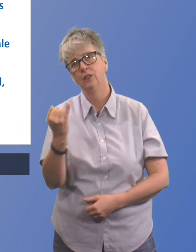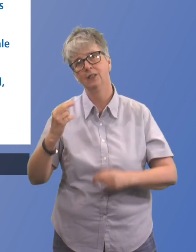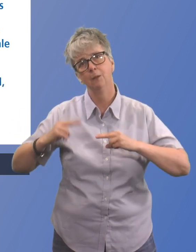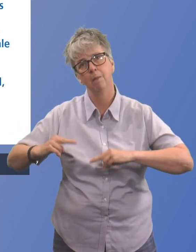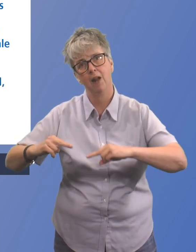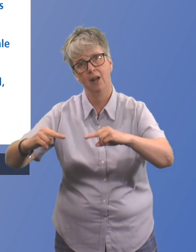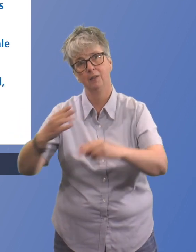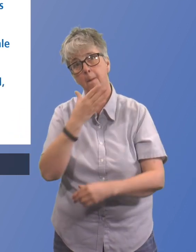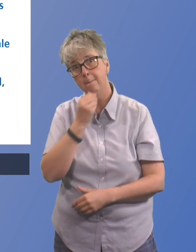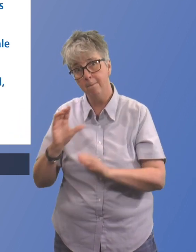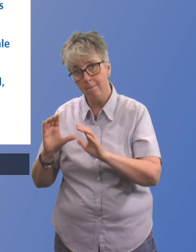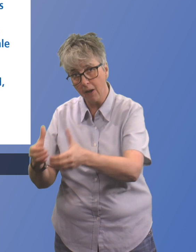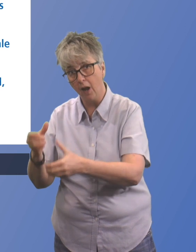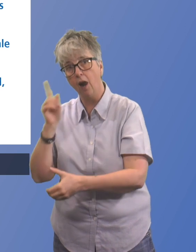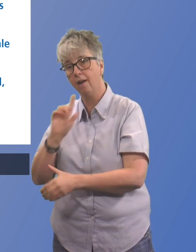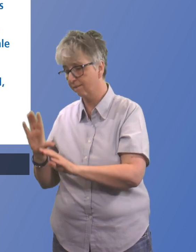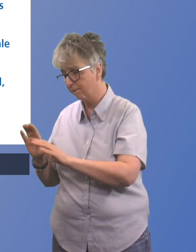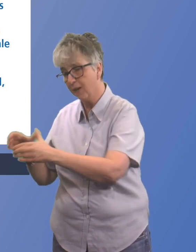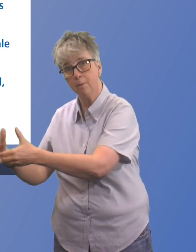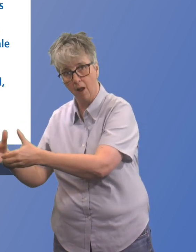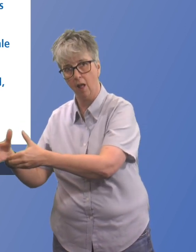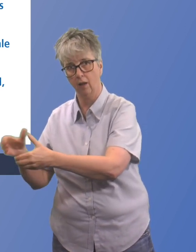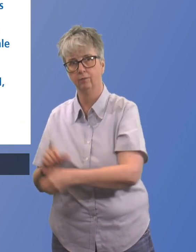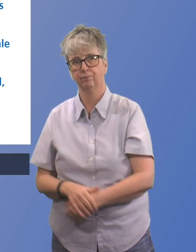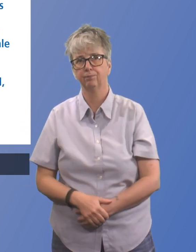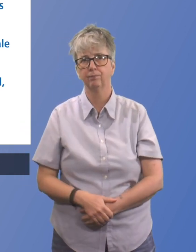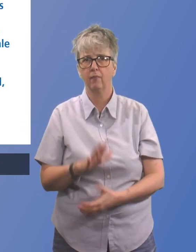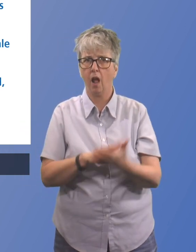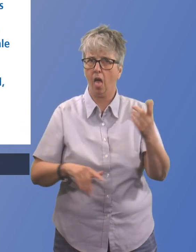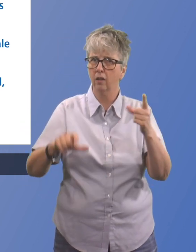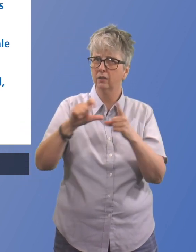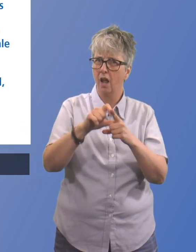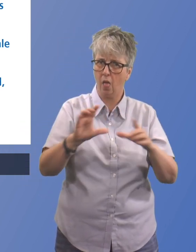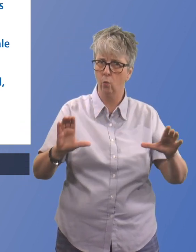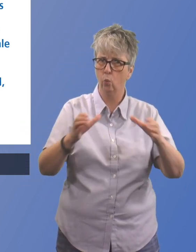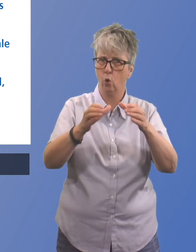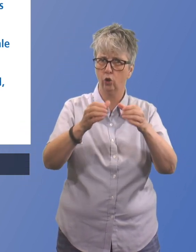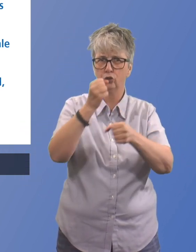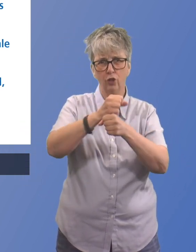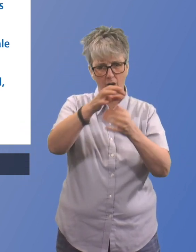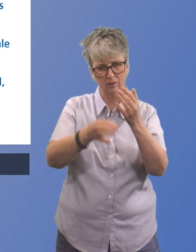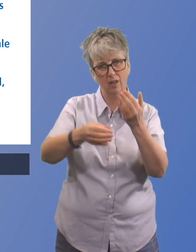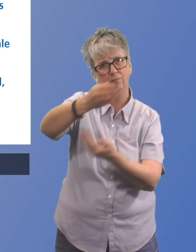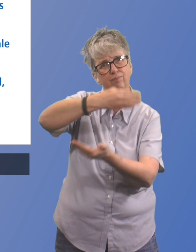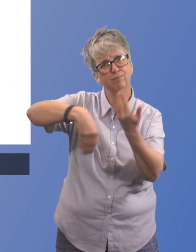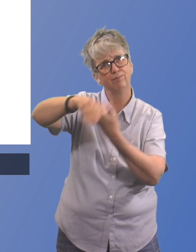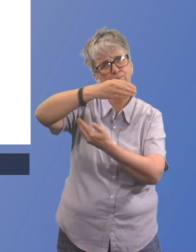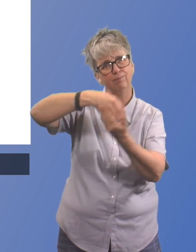and Beachdale Ward, mixed gender. This is the same number of beds as option 1A.